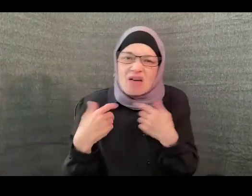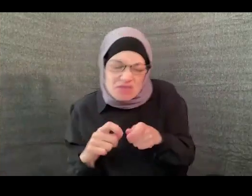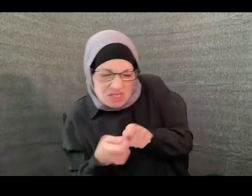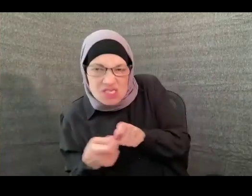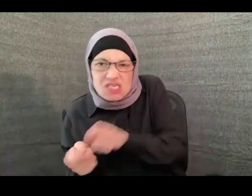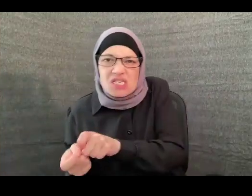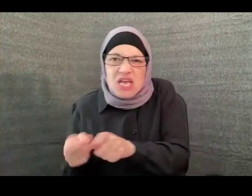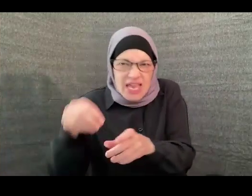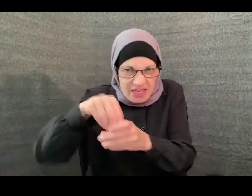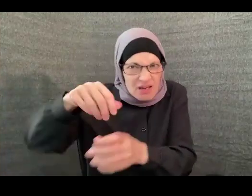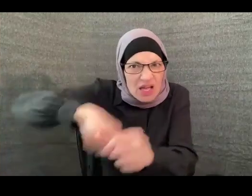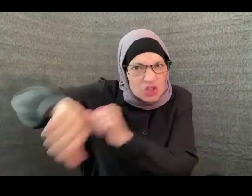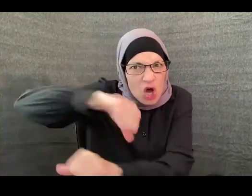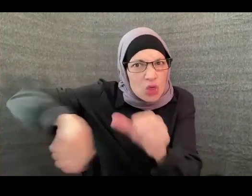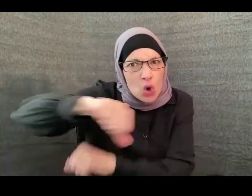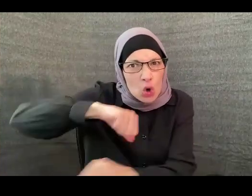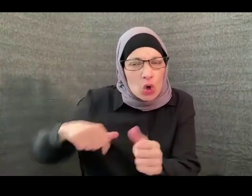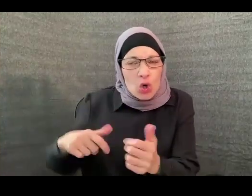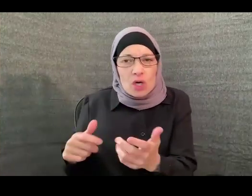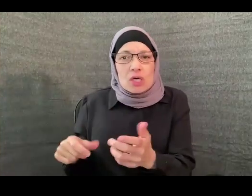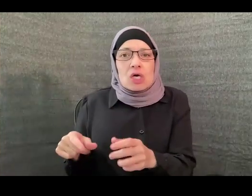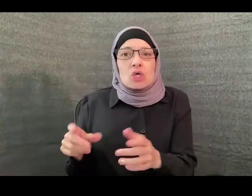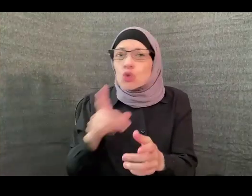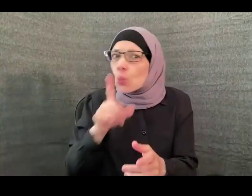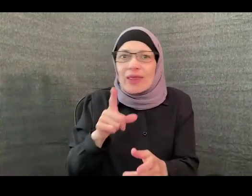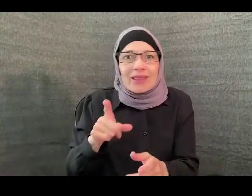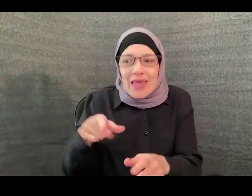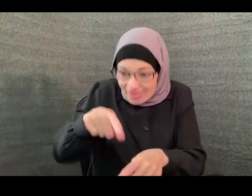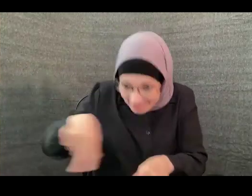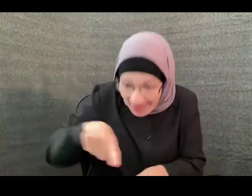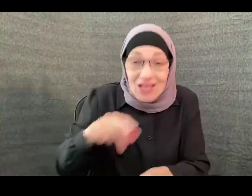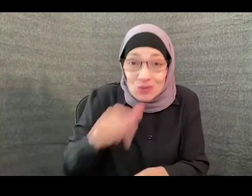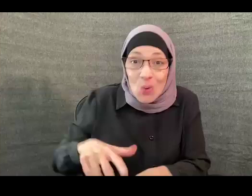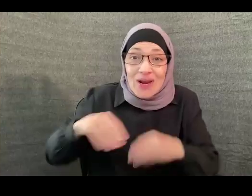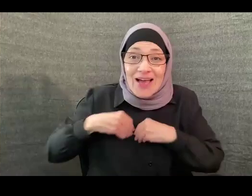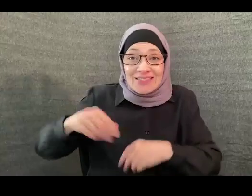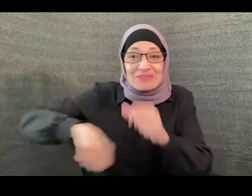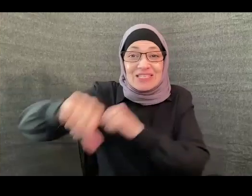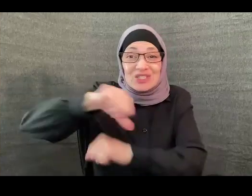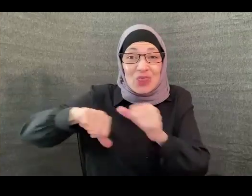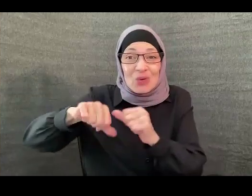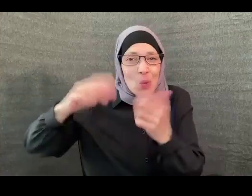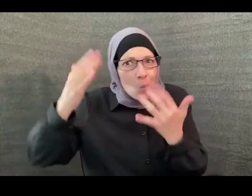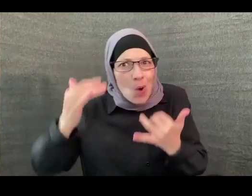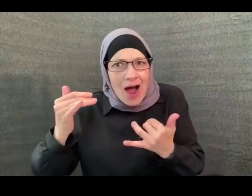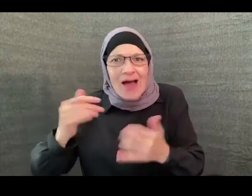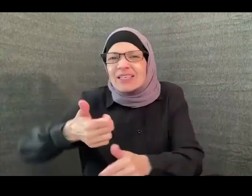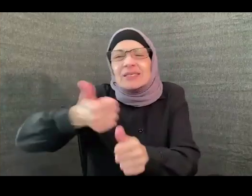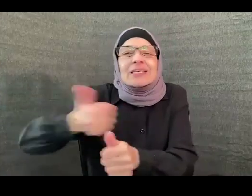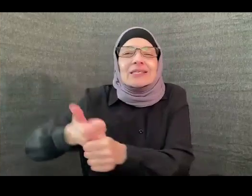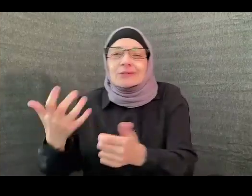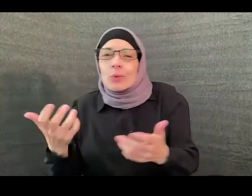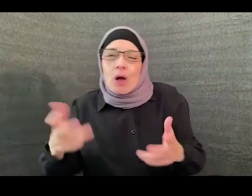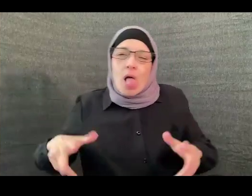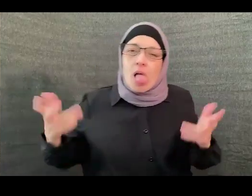So among themselves, they don't accept each other. Why? Because everybody wants to be the master